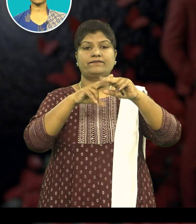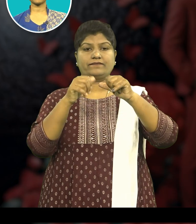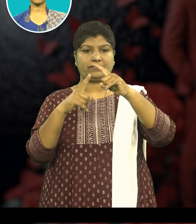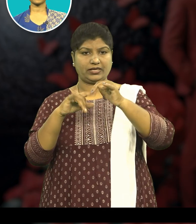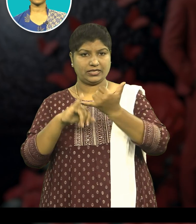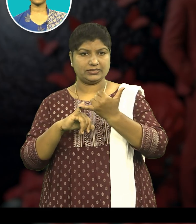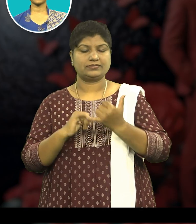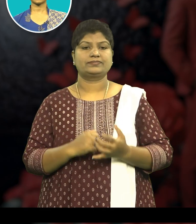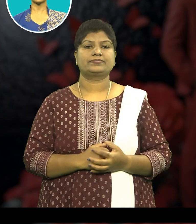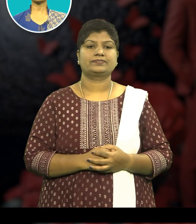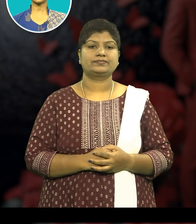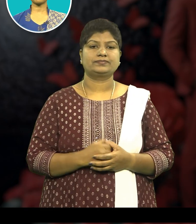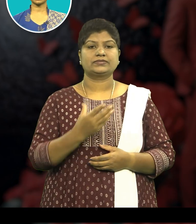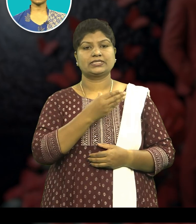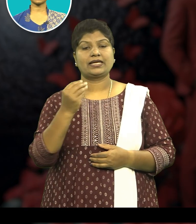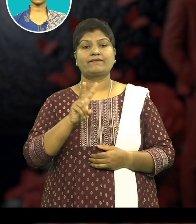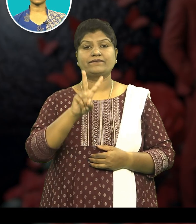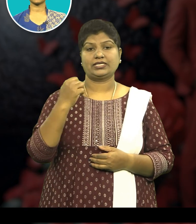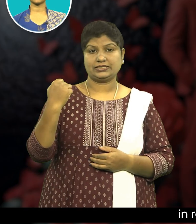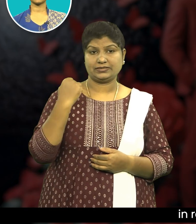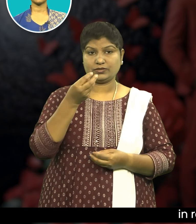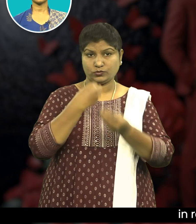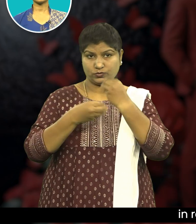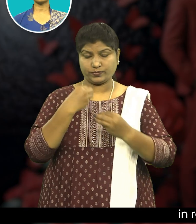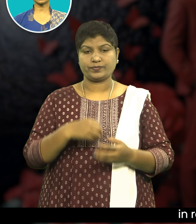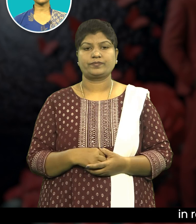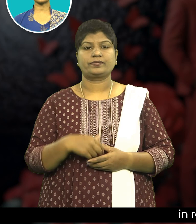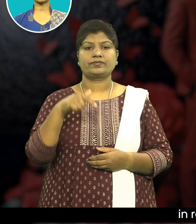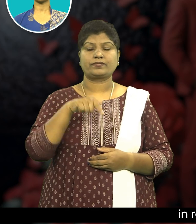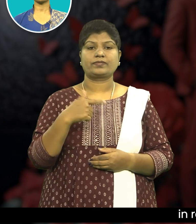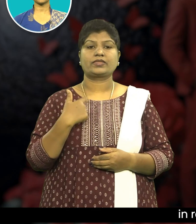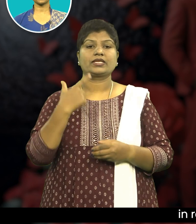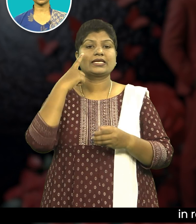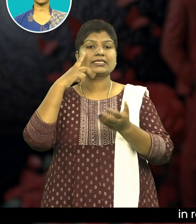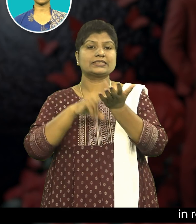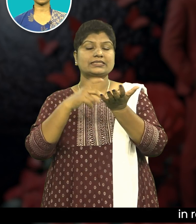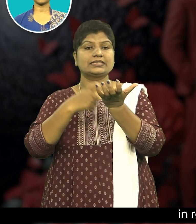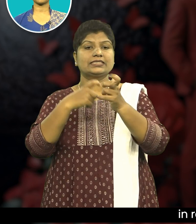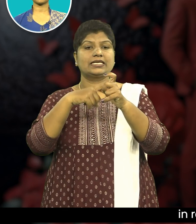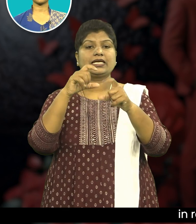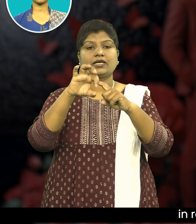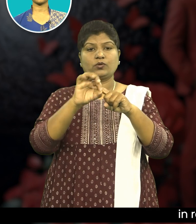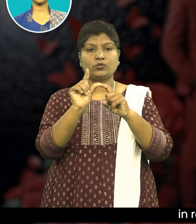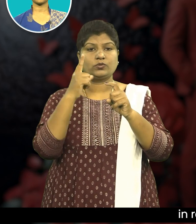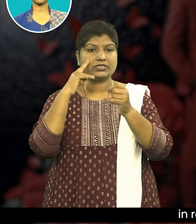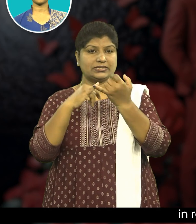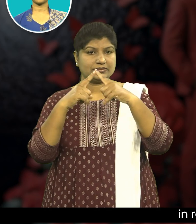fats, and vitamins in requisite proportions.